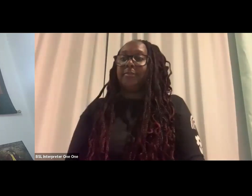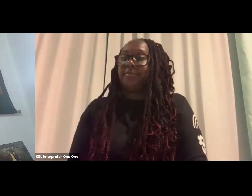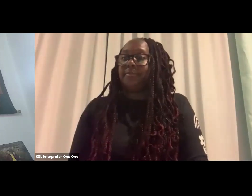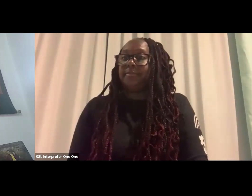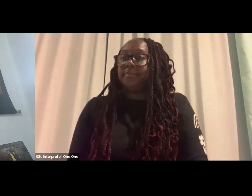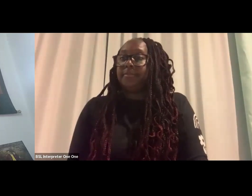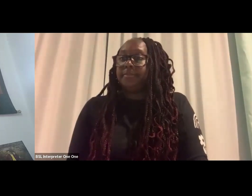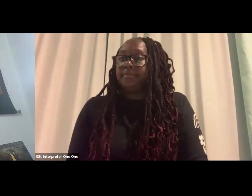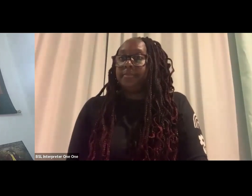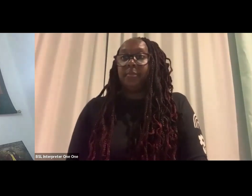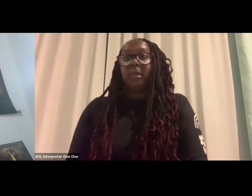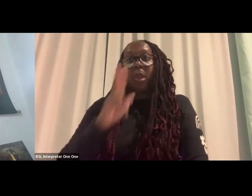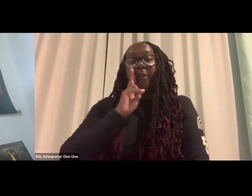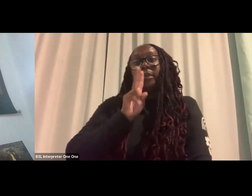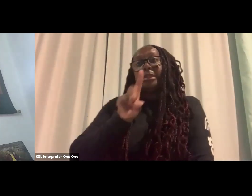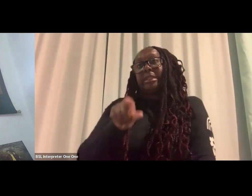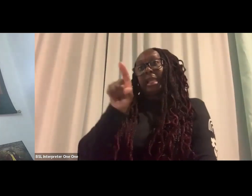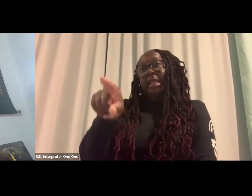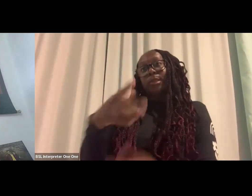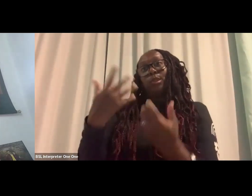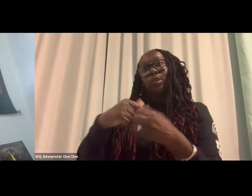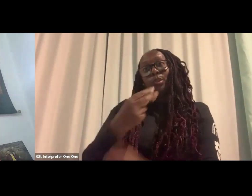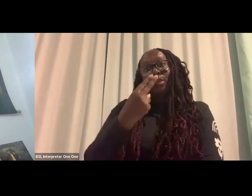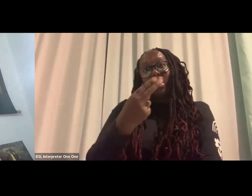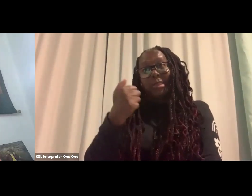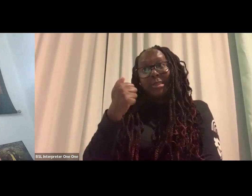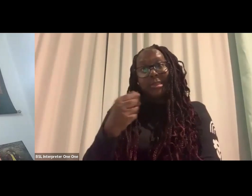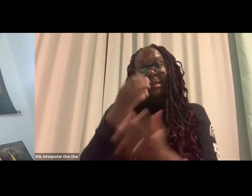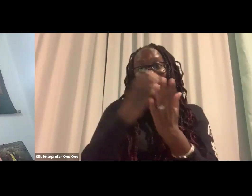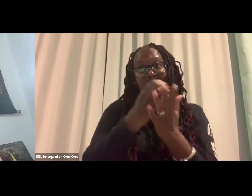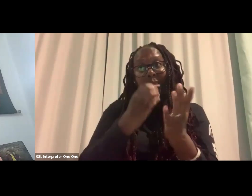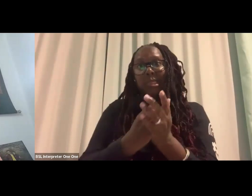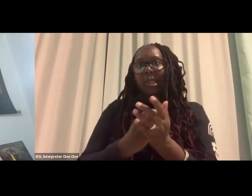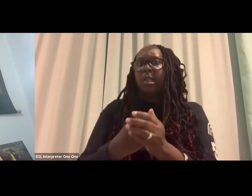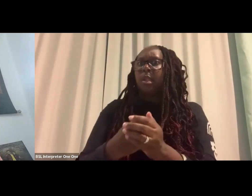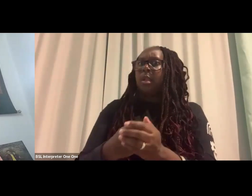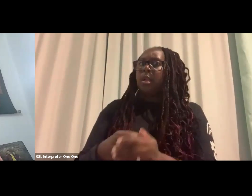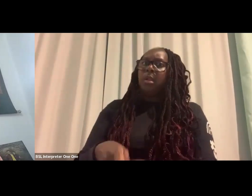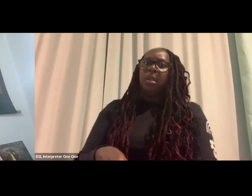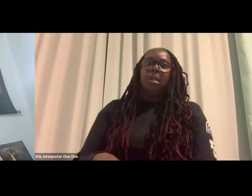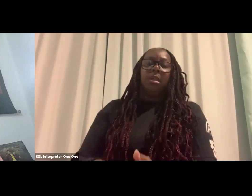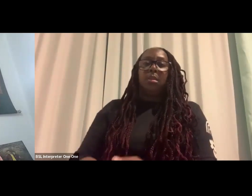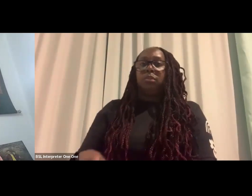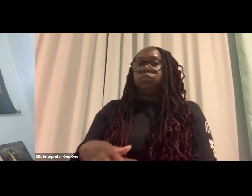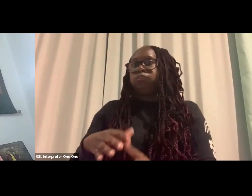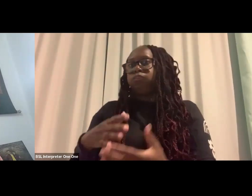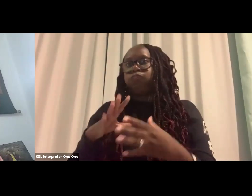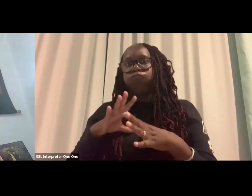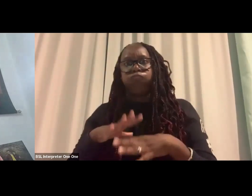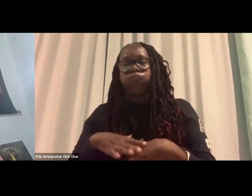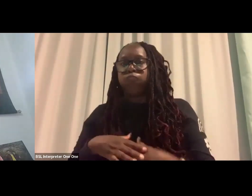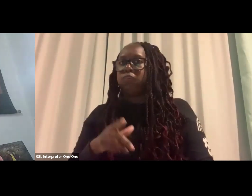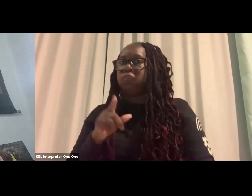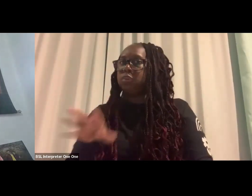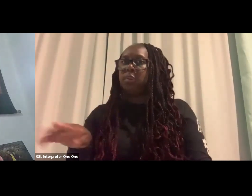these 26, then it would actually take a lot of time. But this 26 criteria includes equity,